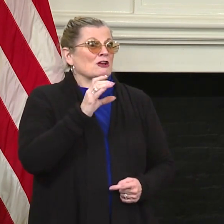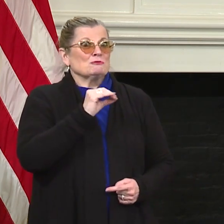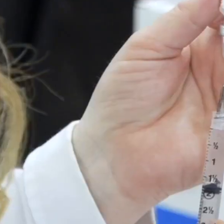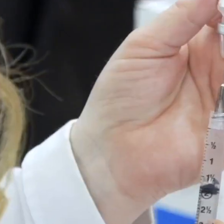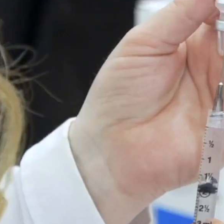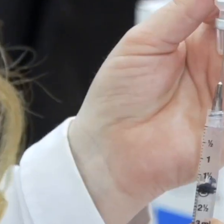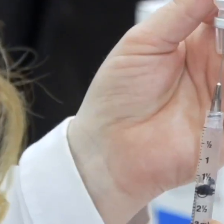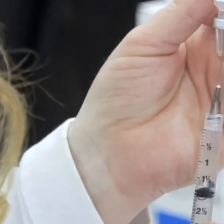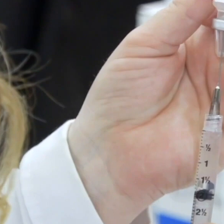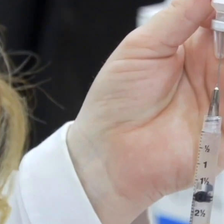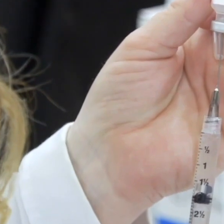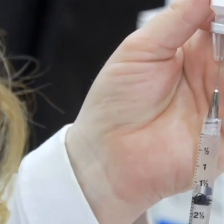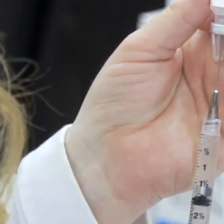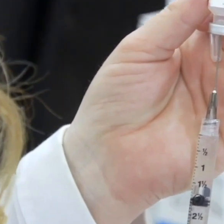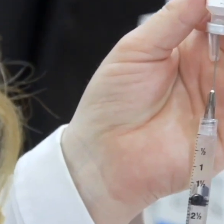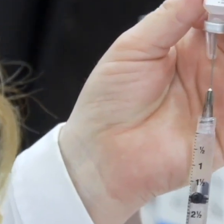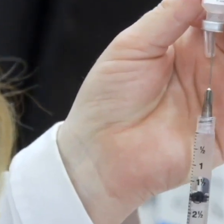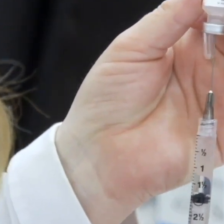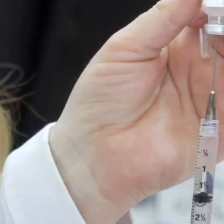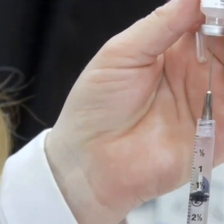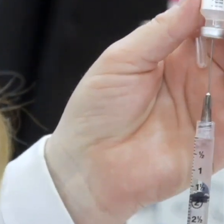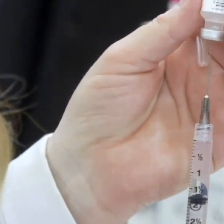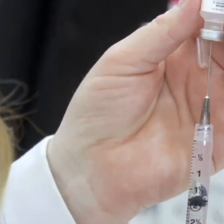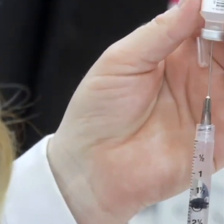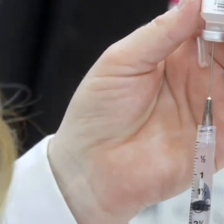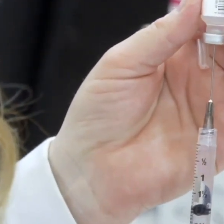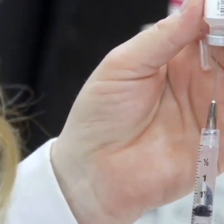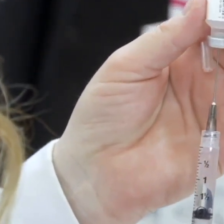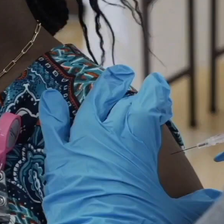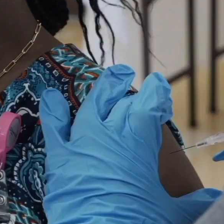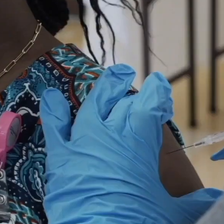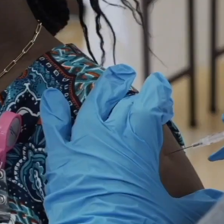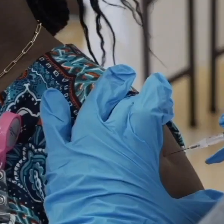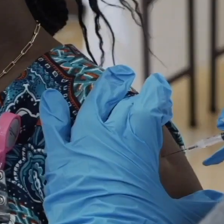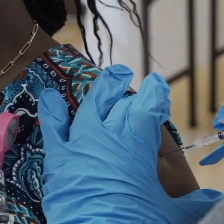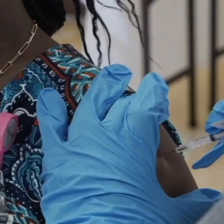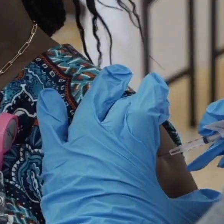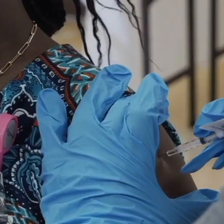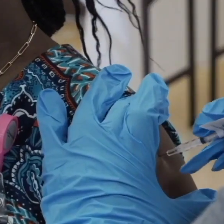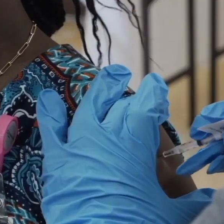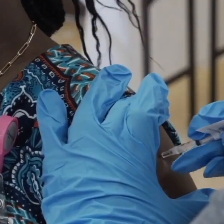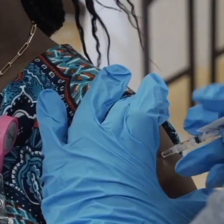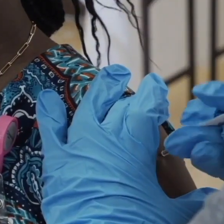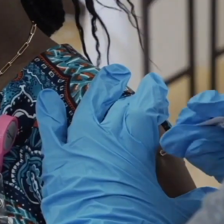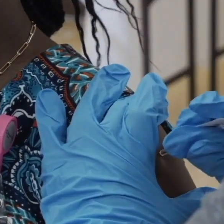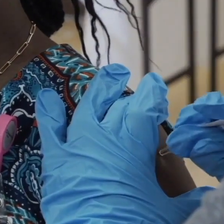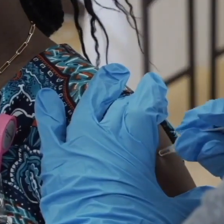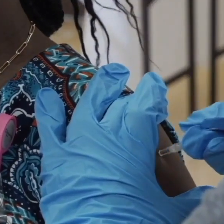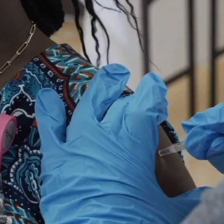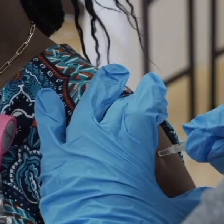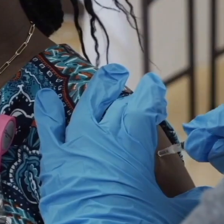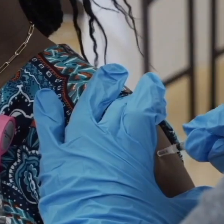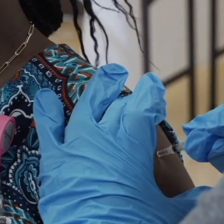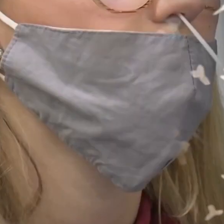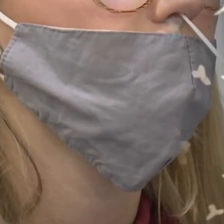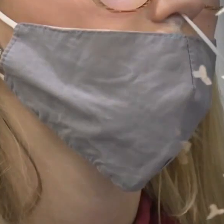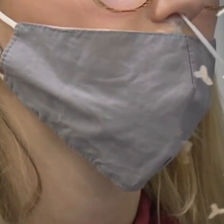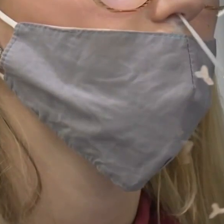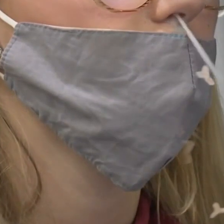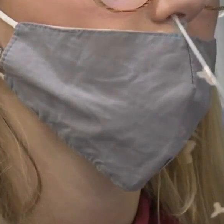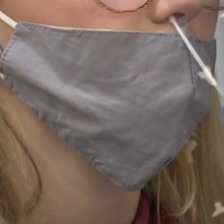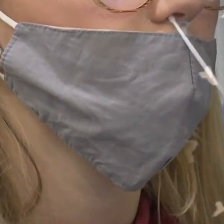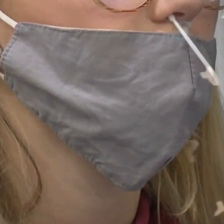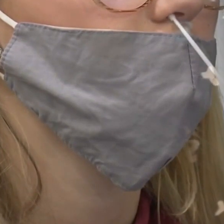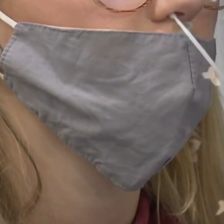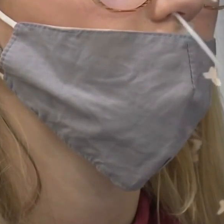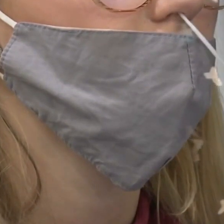booster shot. Just over half of Maryland adults are fully protected. To boost that number, Hogan announced a booster action plan,